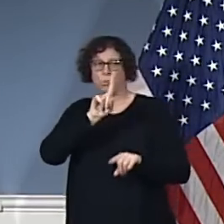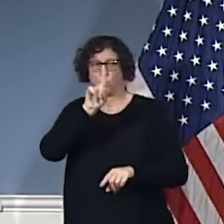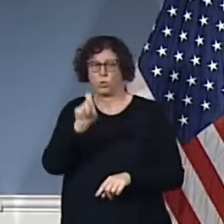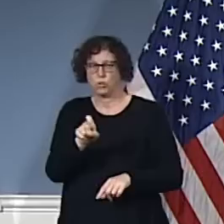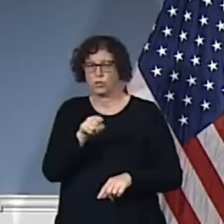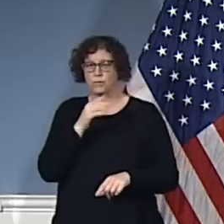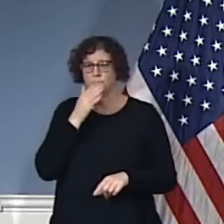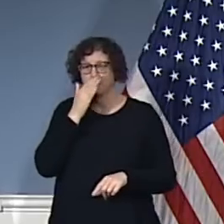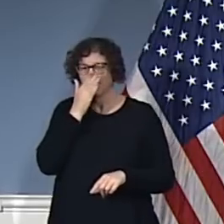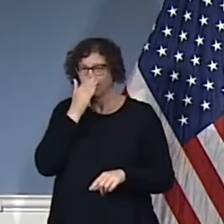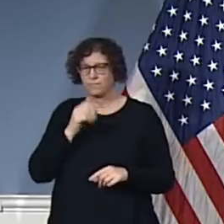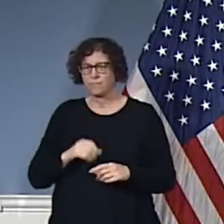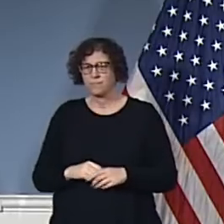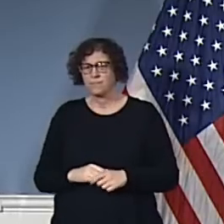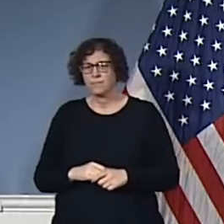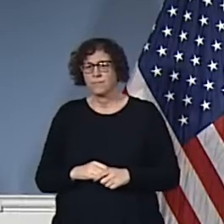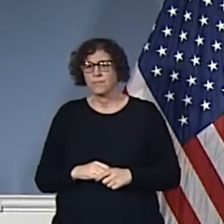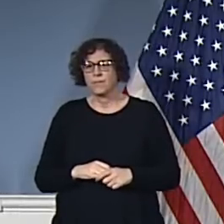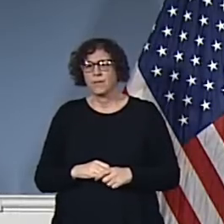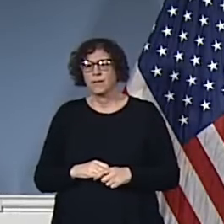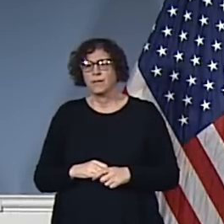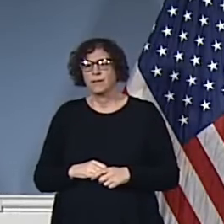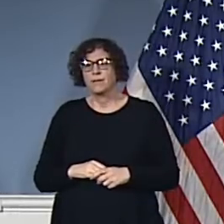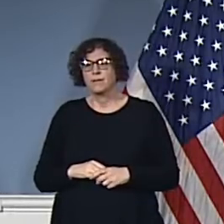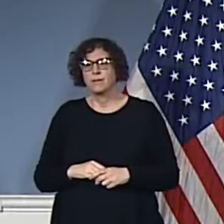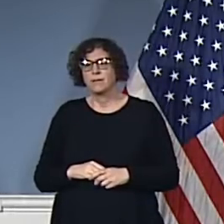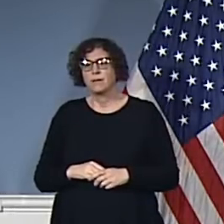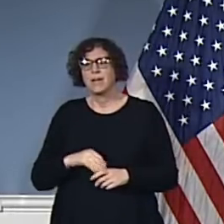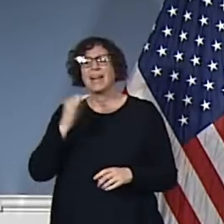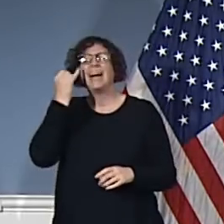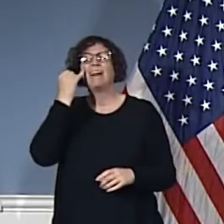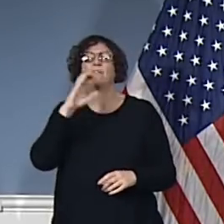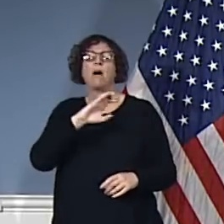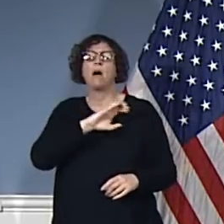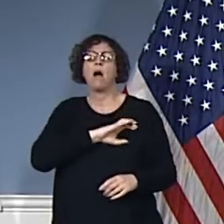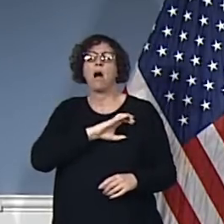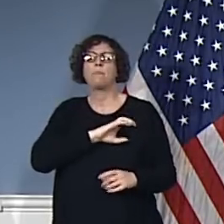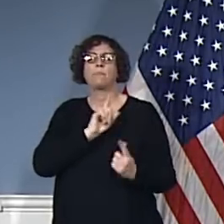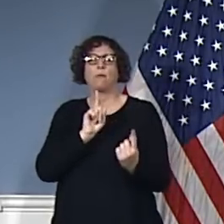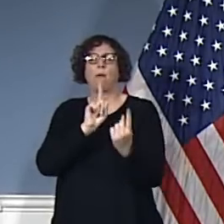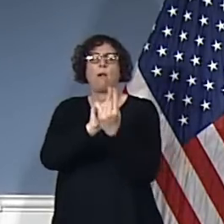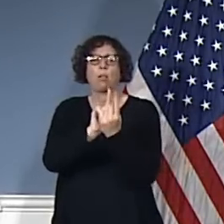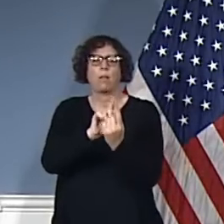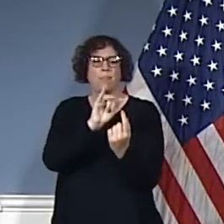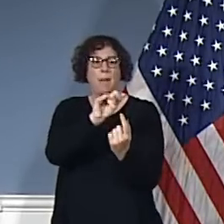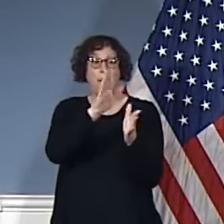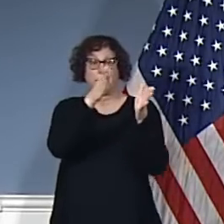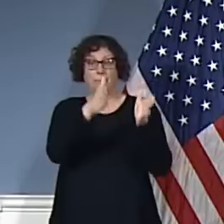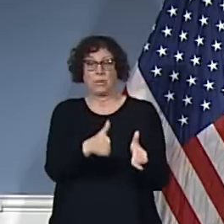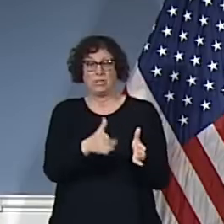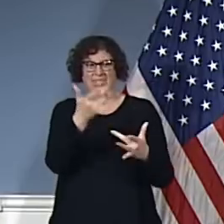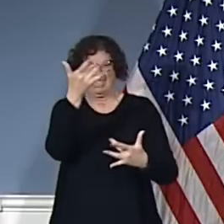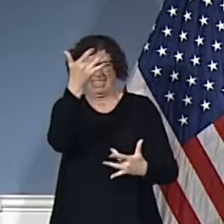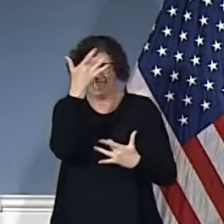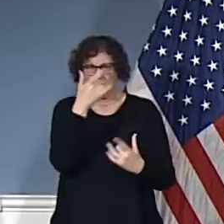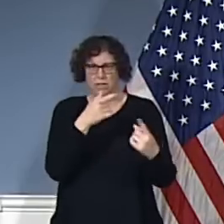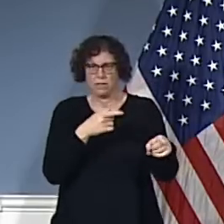members of the public that they've had contact with an officer who has now been confirmed to have COVID?